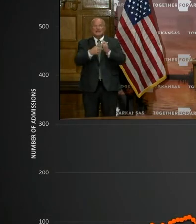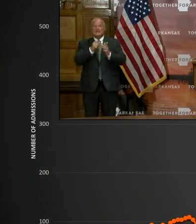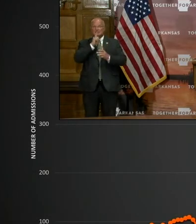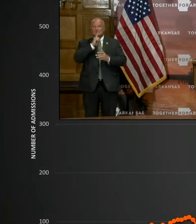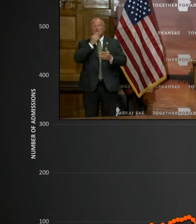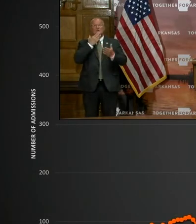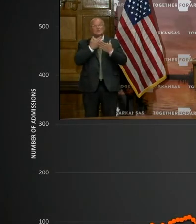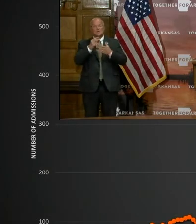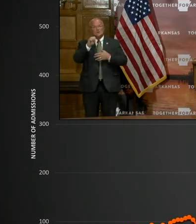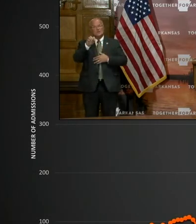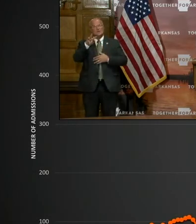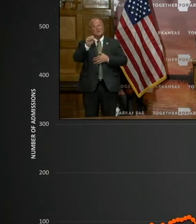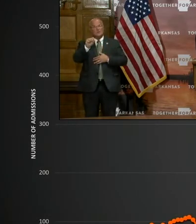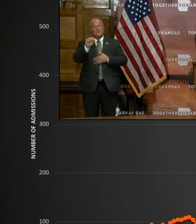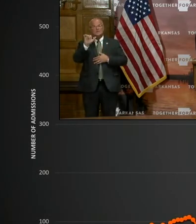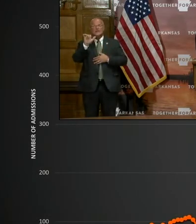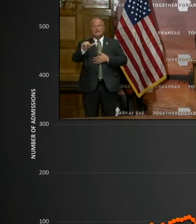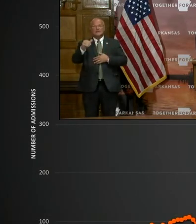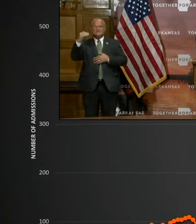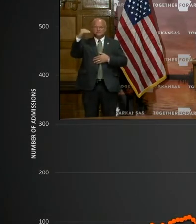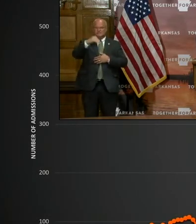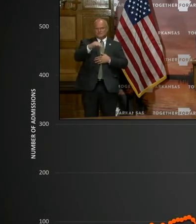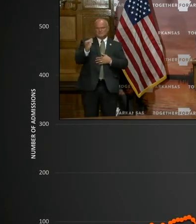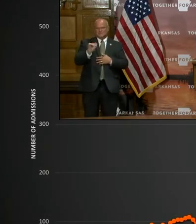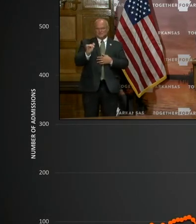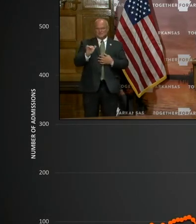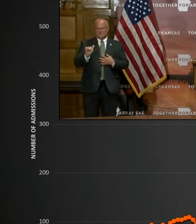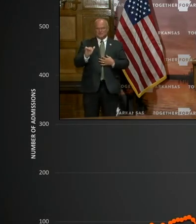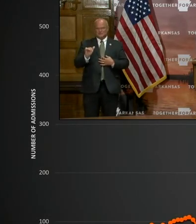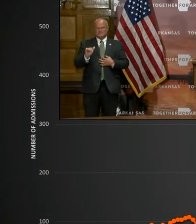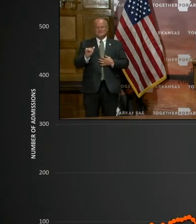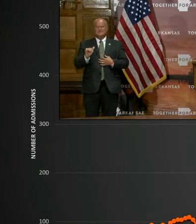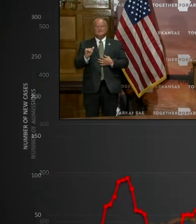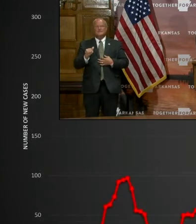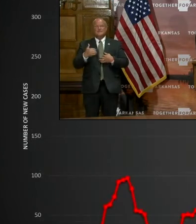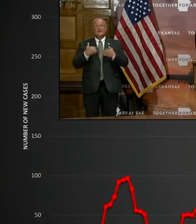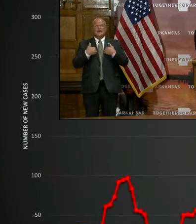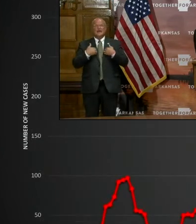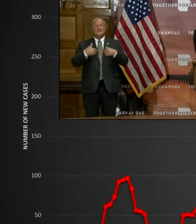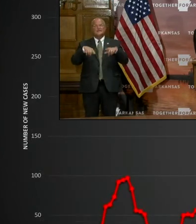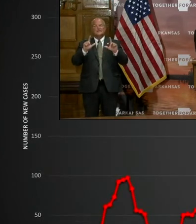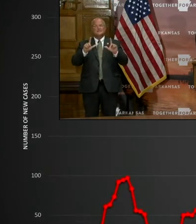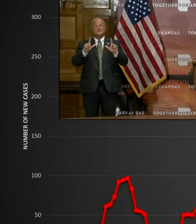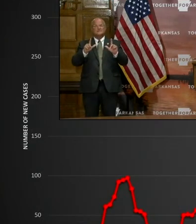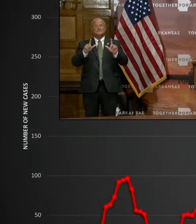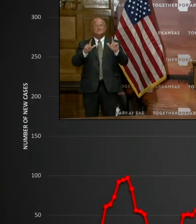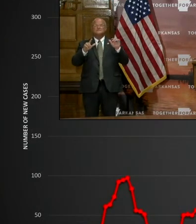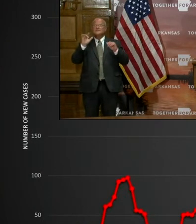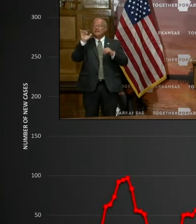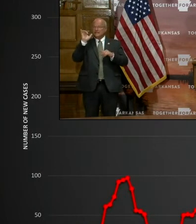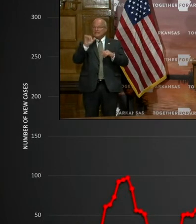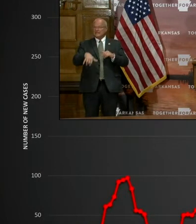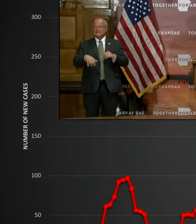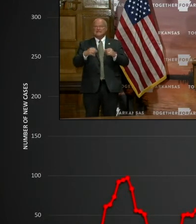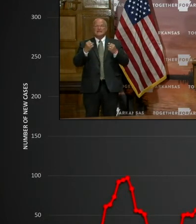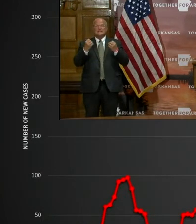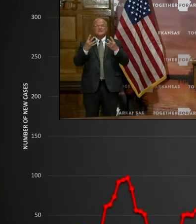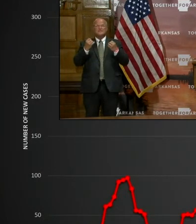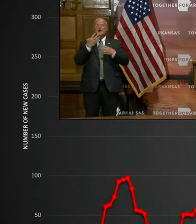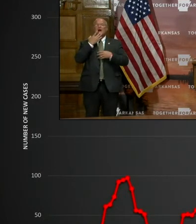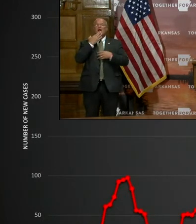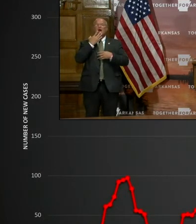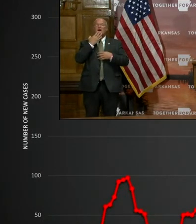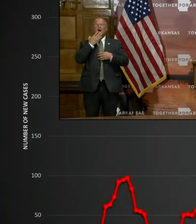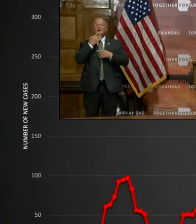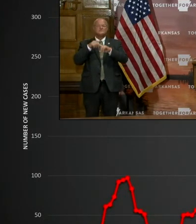really good news that is on the decline as well. And then you take it to the next one, which is the multicolored one, but I